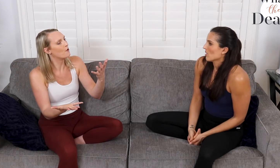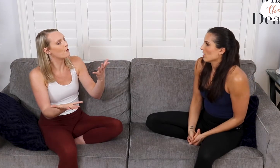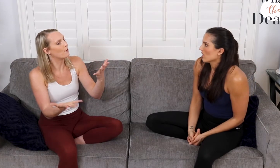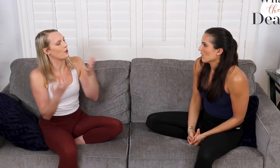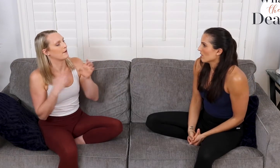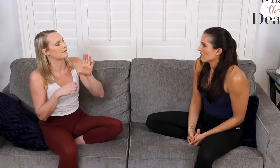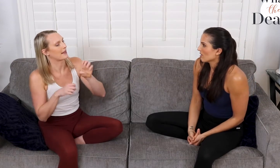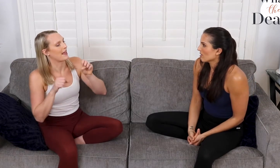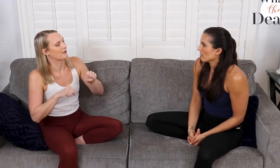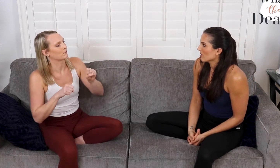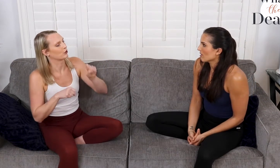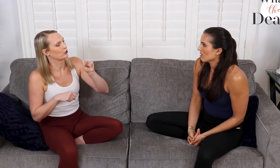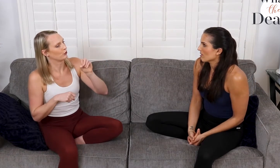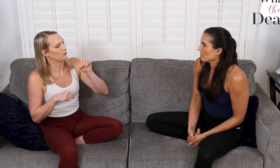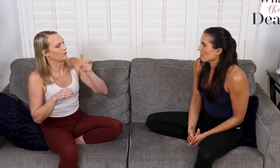have had that serious discussion about